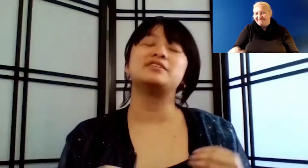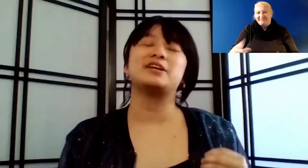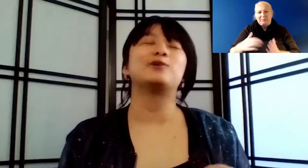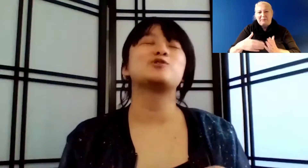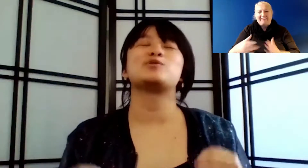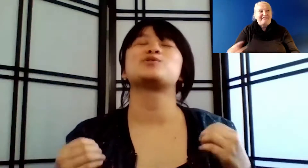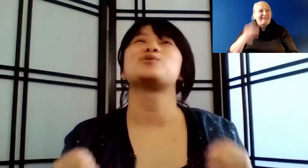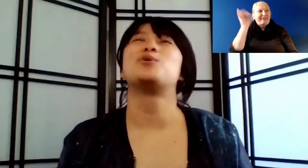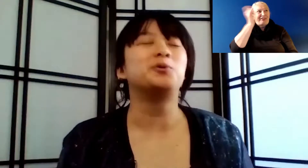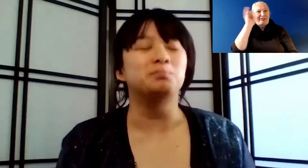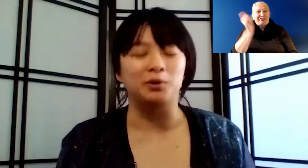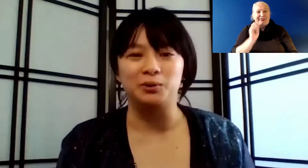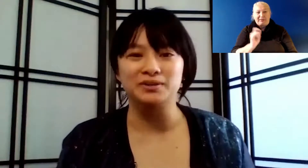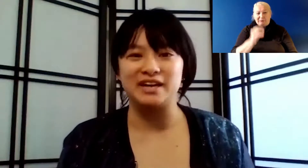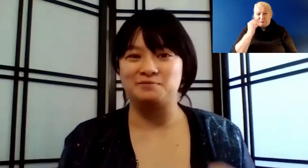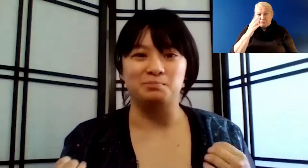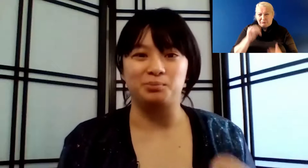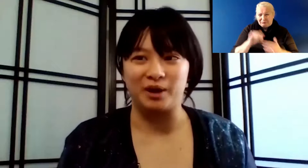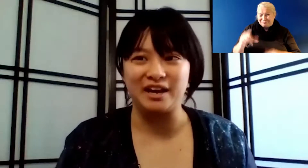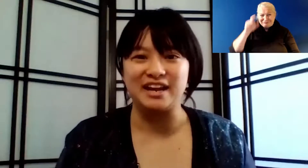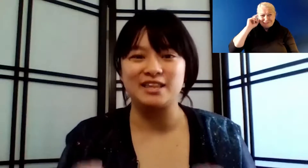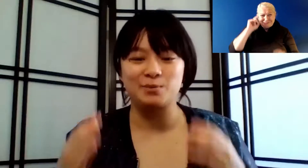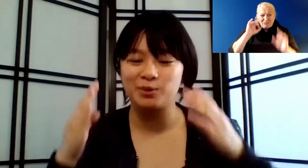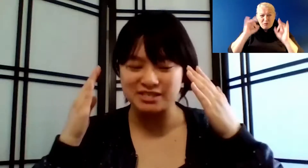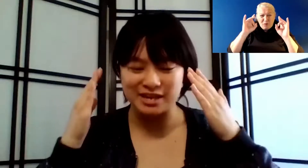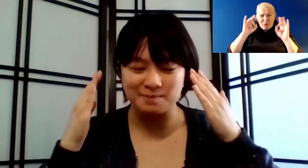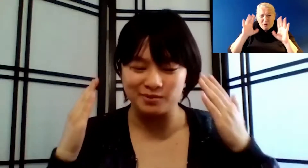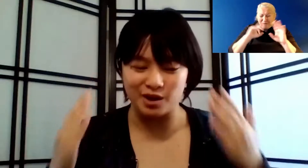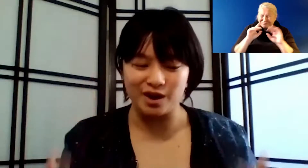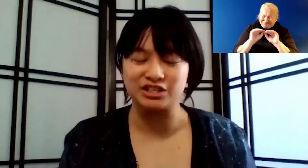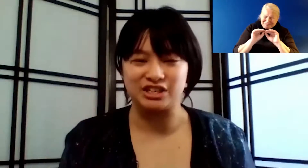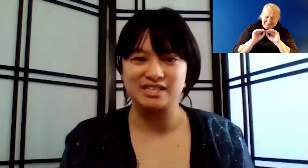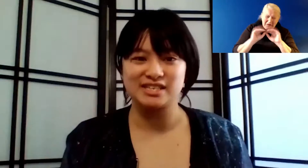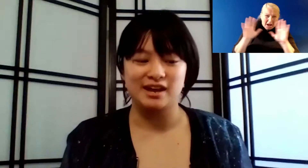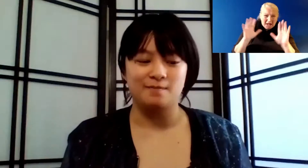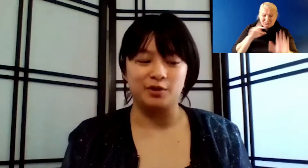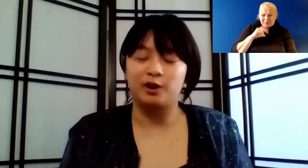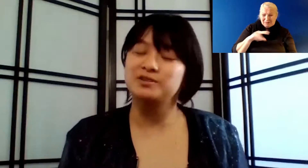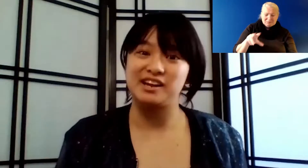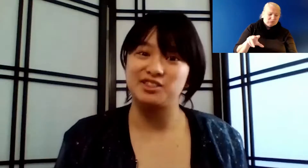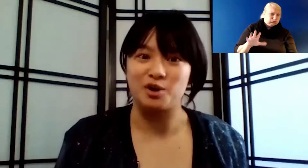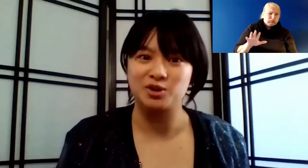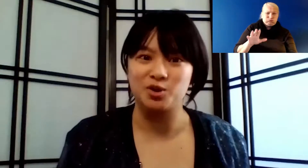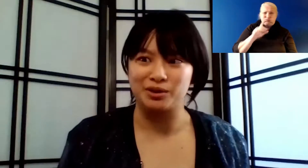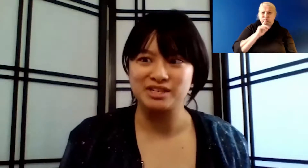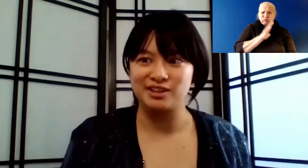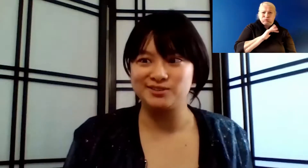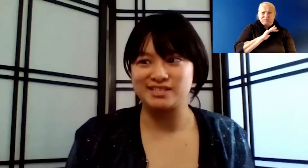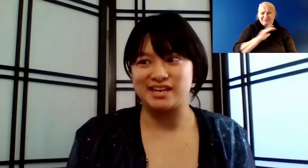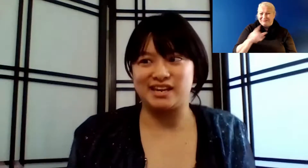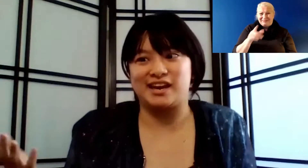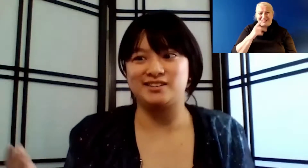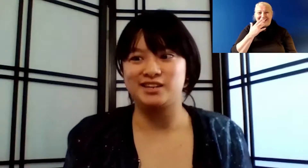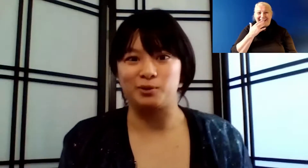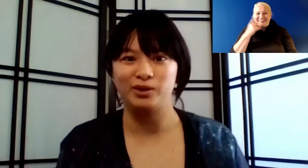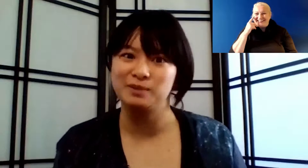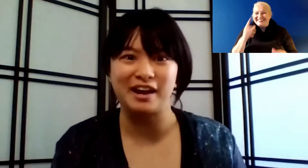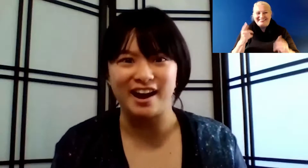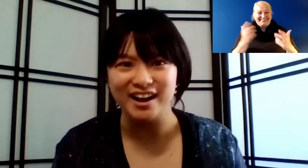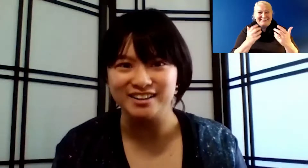colors were so bold and bright, and they were just obnoxious. The colors that I thought would go well together just ended up hurting my